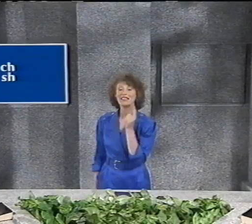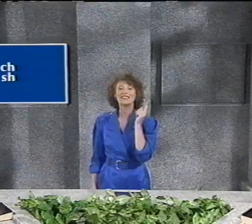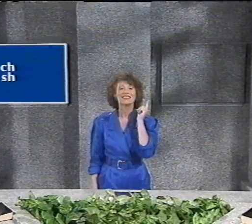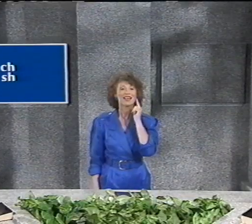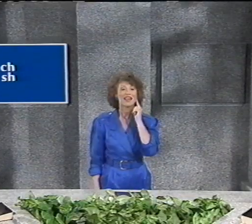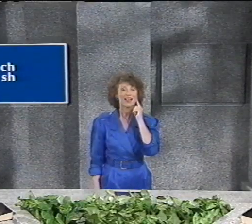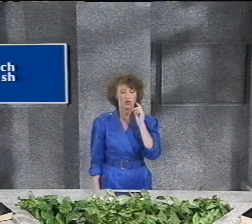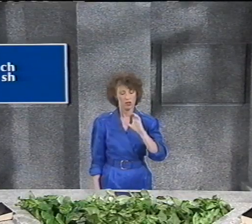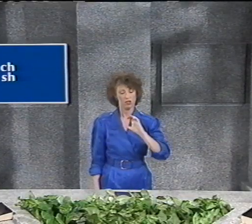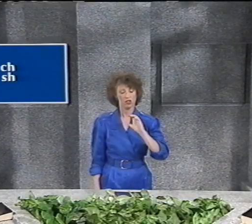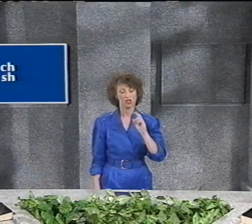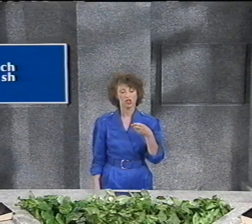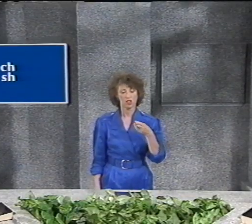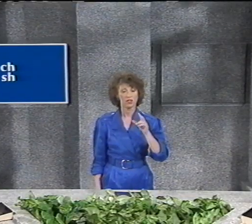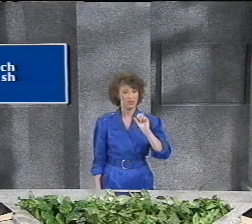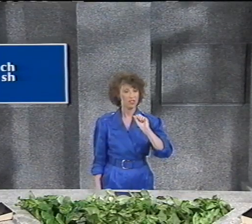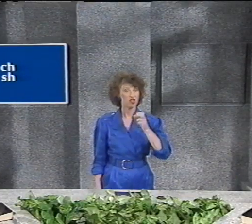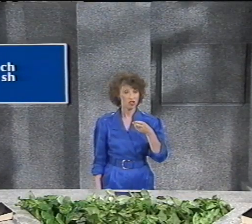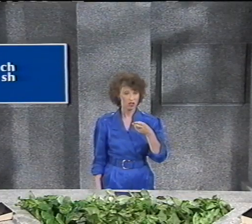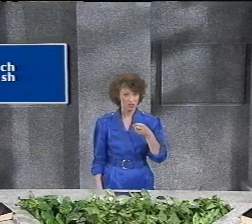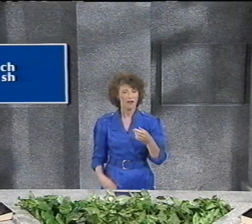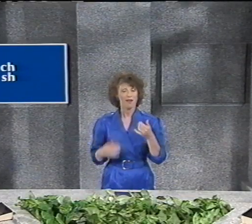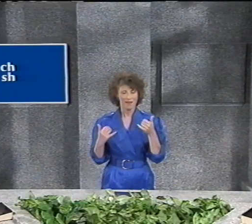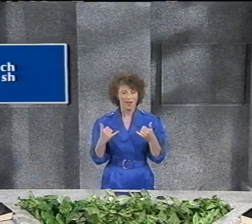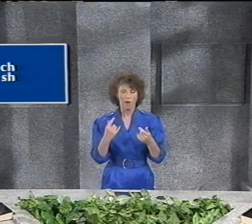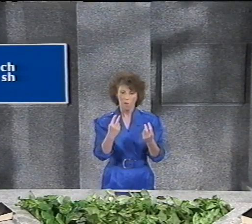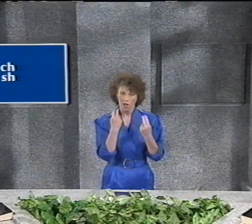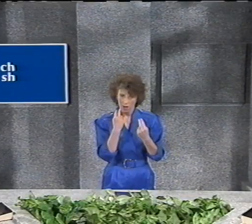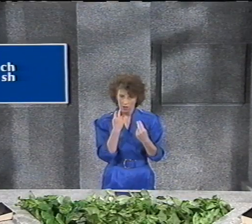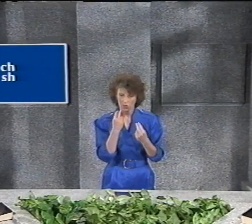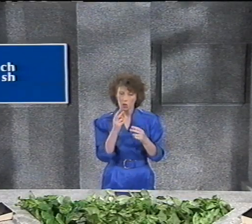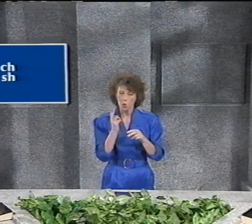and the SH sound, sh.